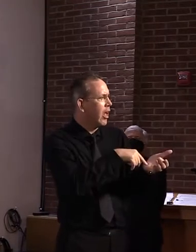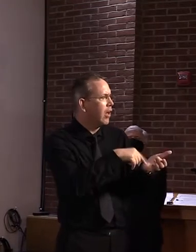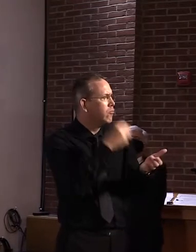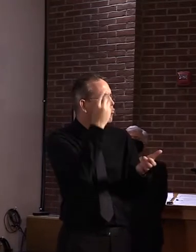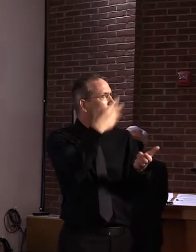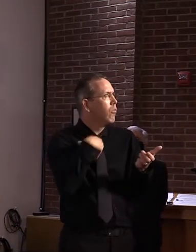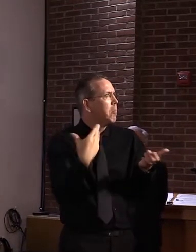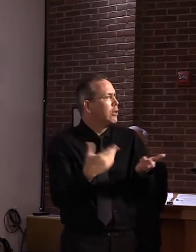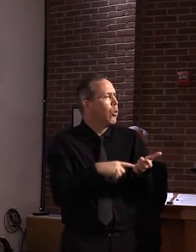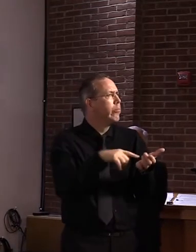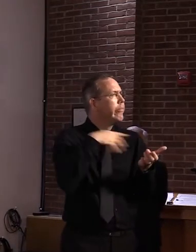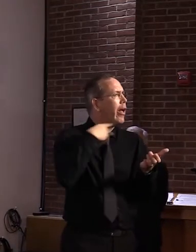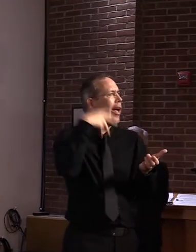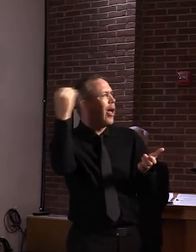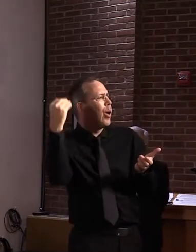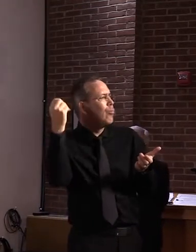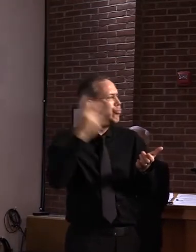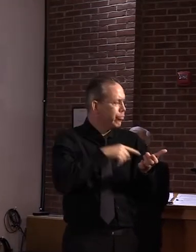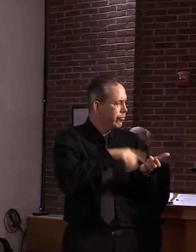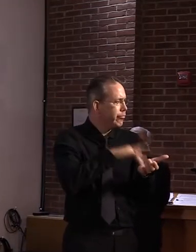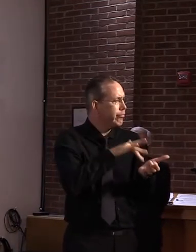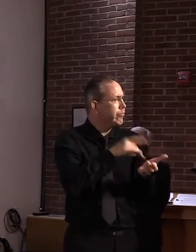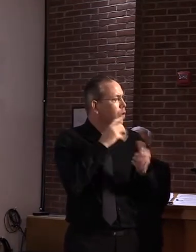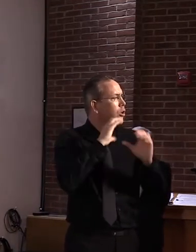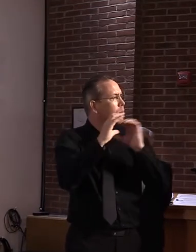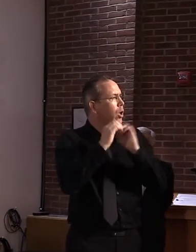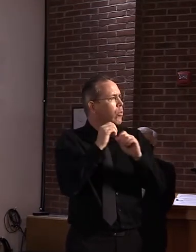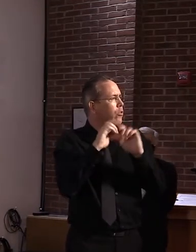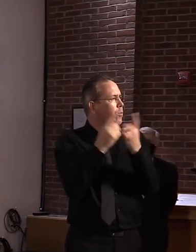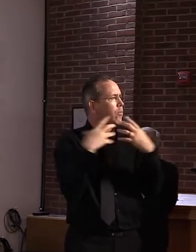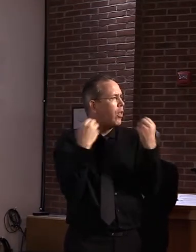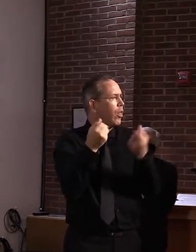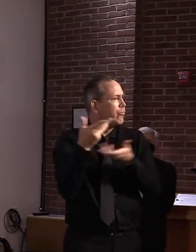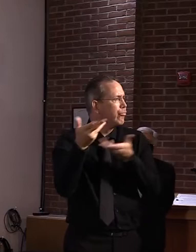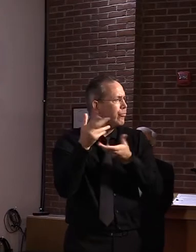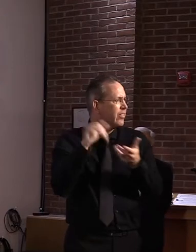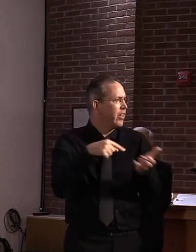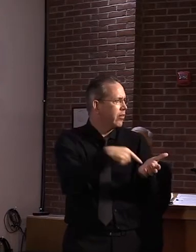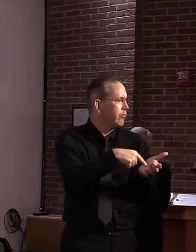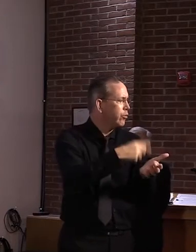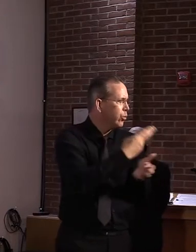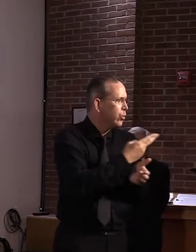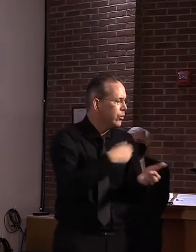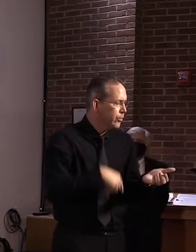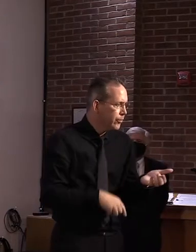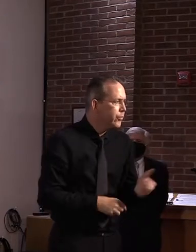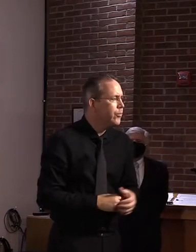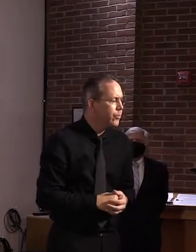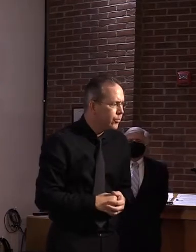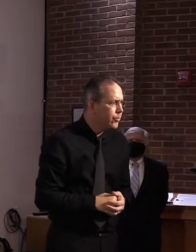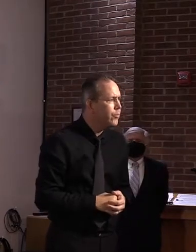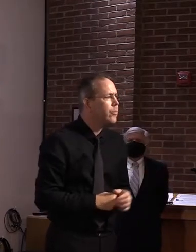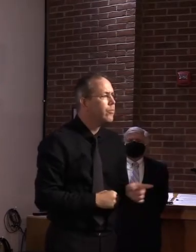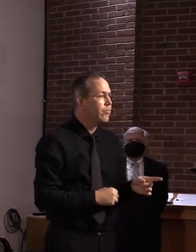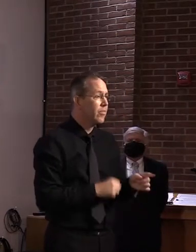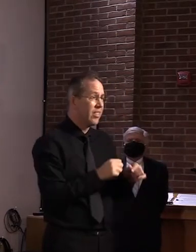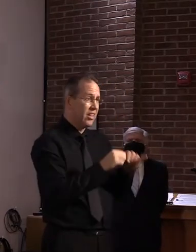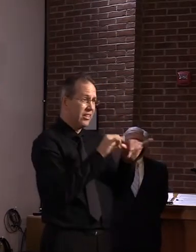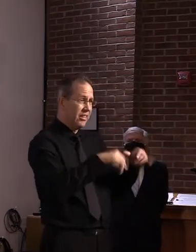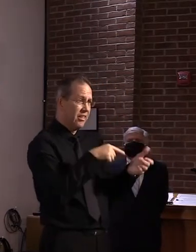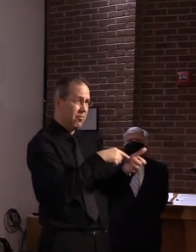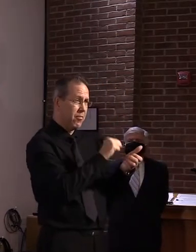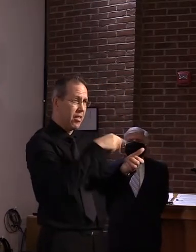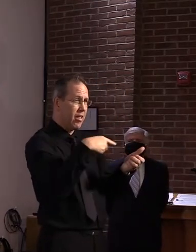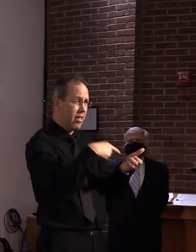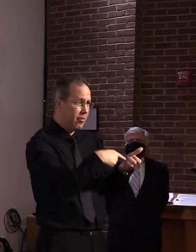understand about checking for various symptoms on a day-to-day basis, et cetera. That system, as I've emphasized before,